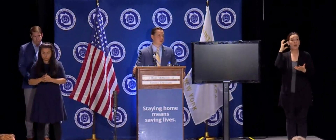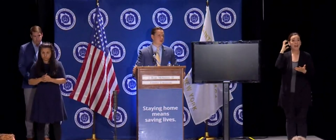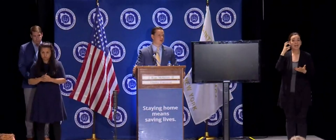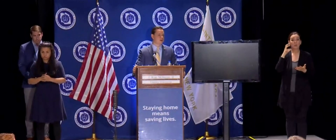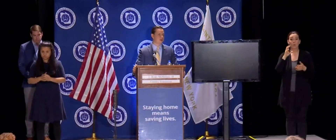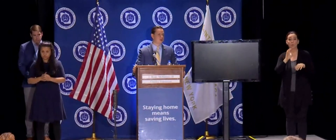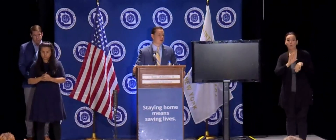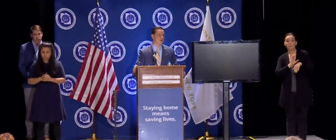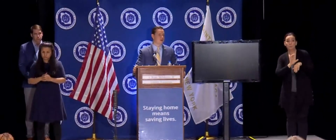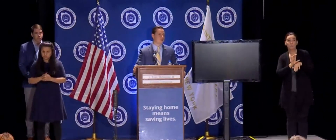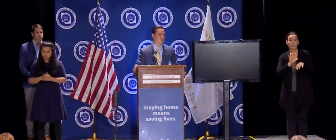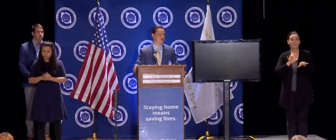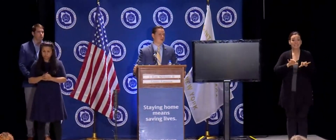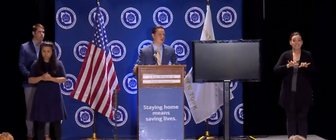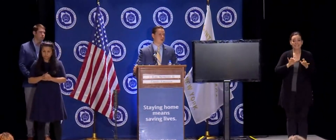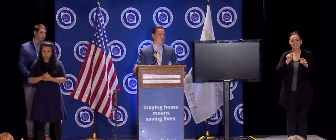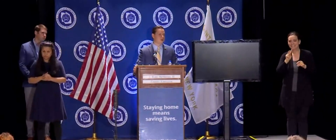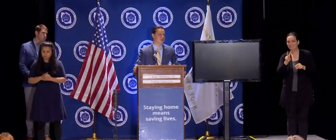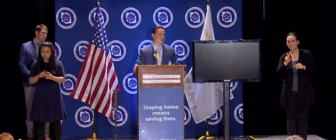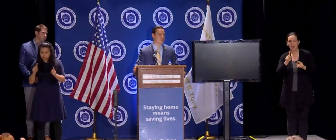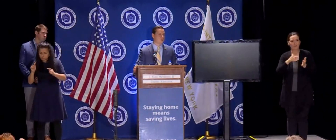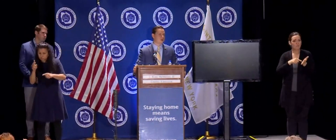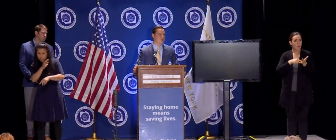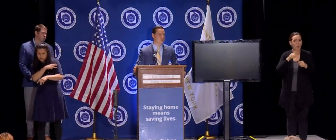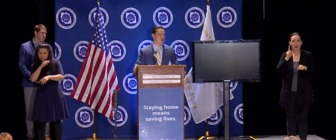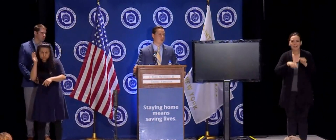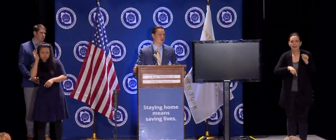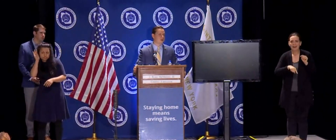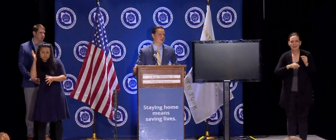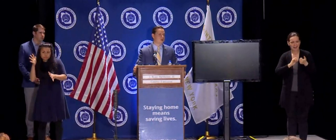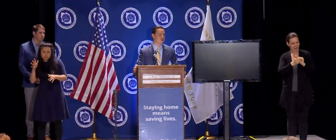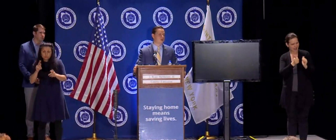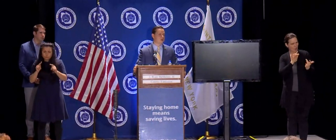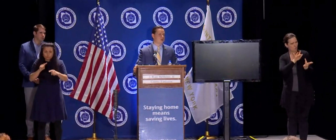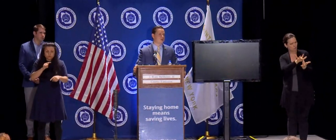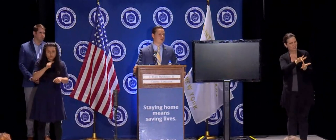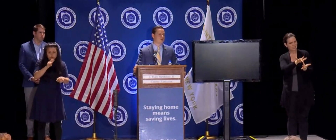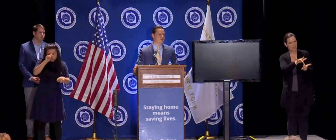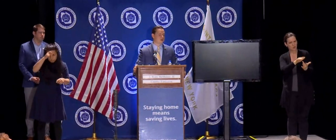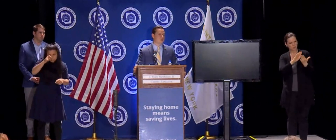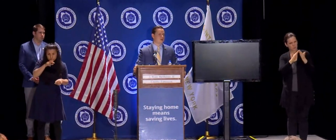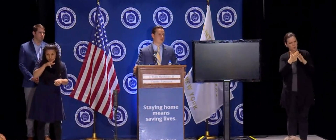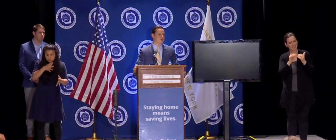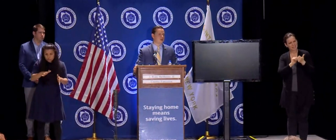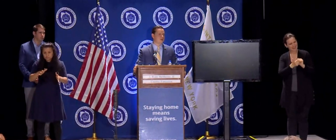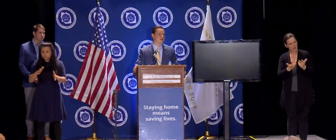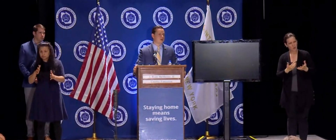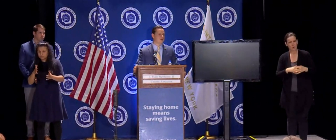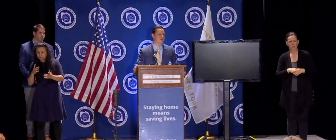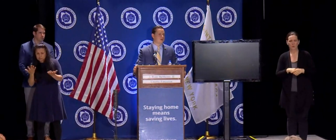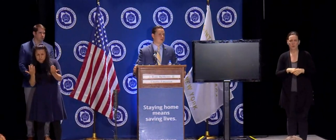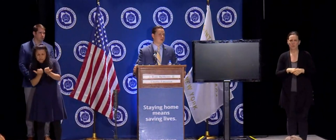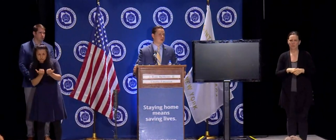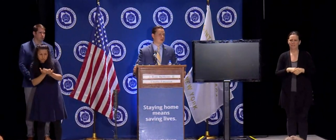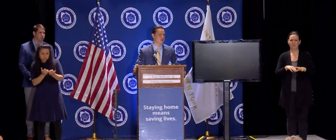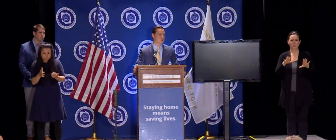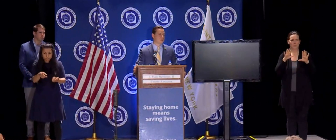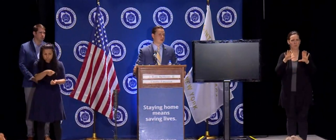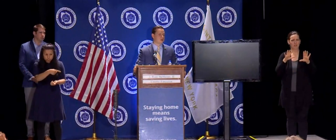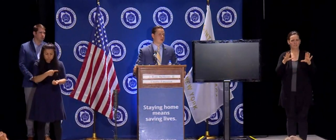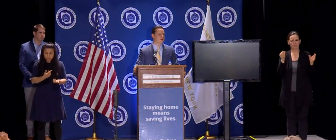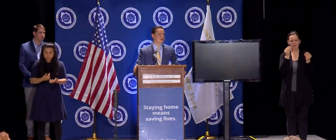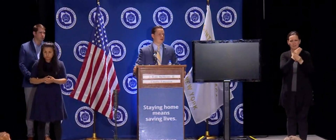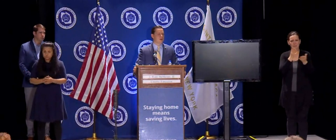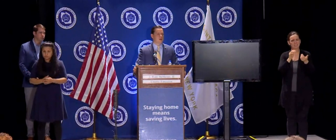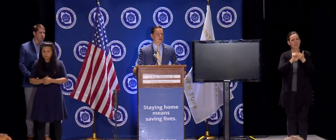know, for whatever reason, what is being done to reach those audiences with the updates? Because you share great info, but how can we reach